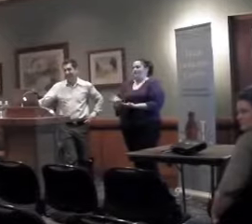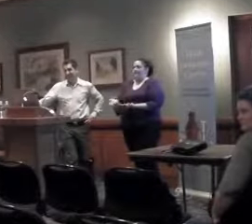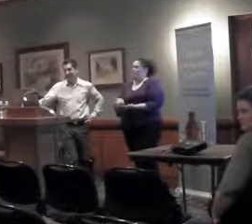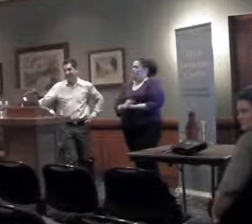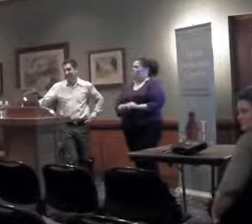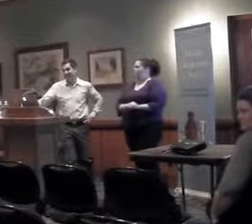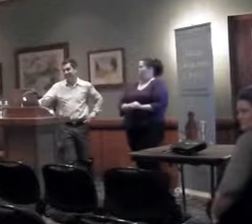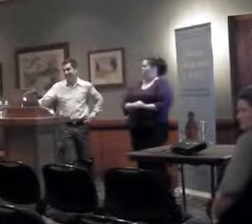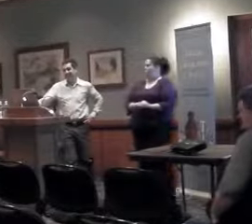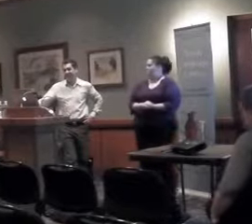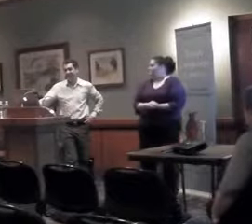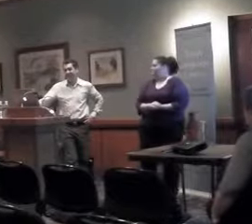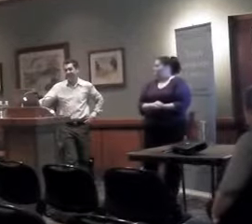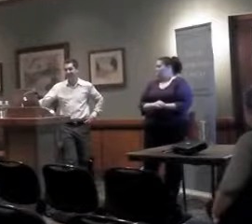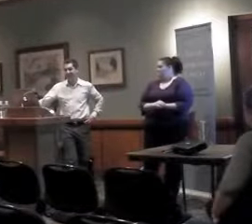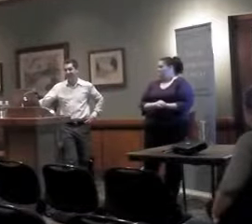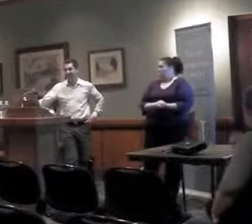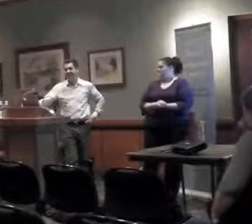a different language.